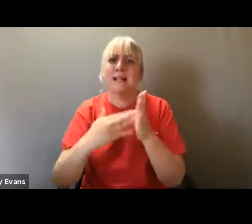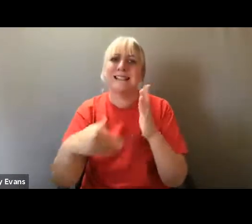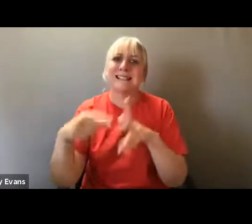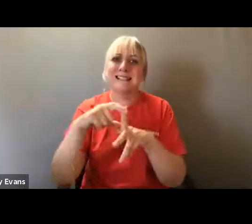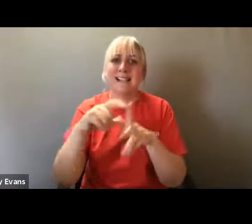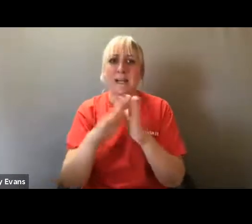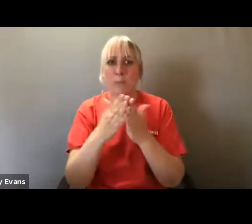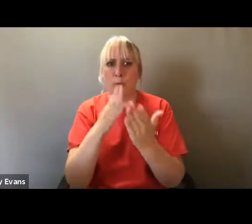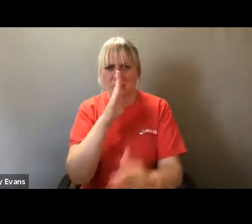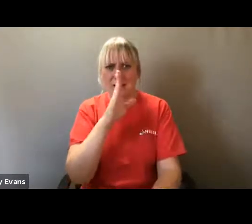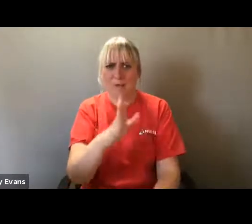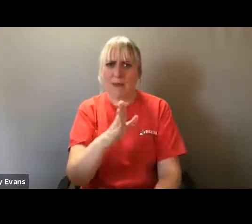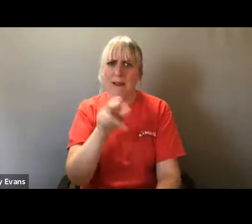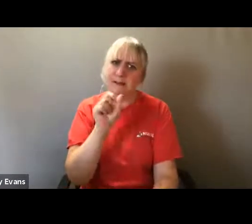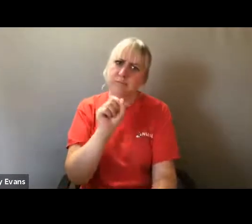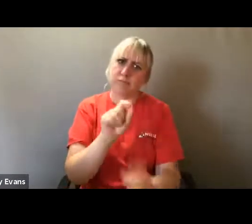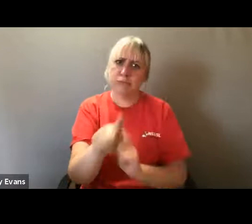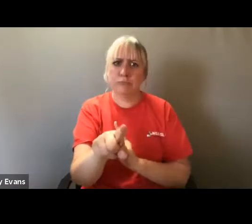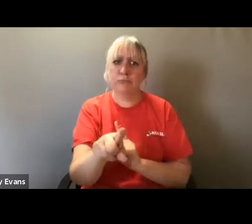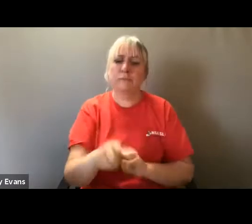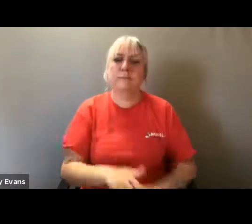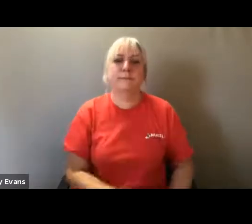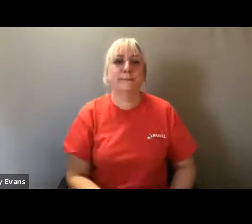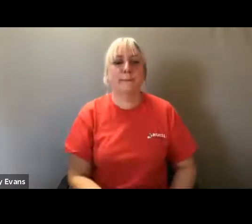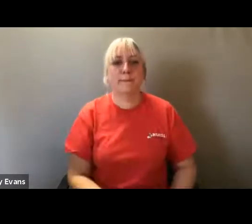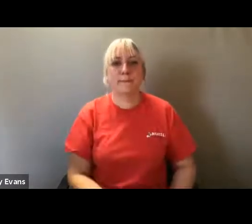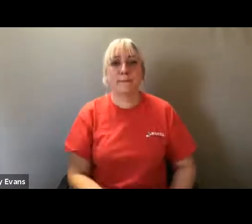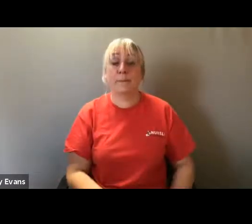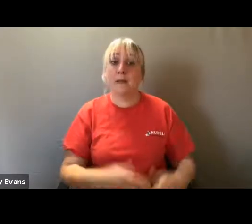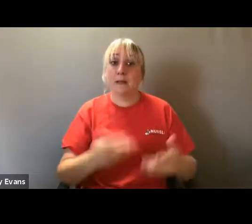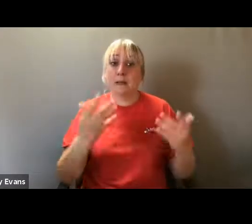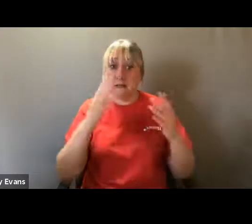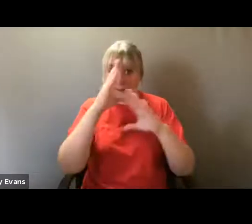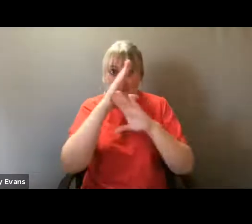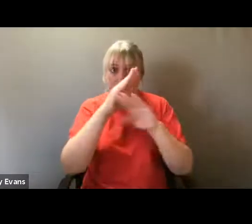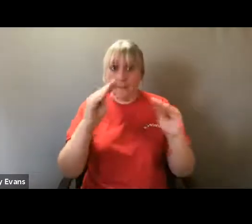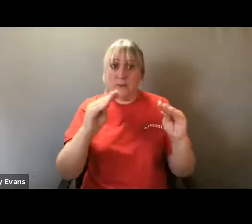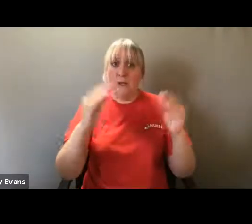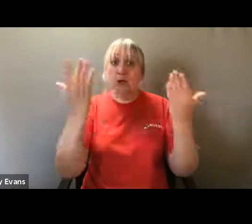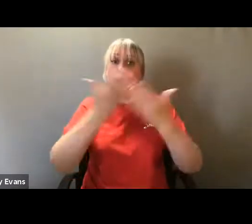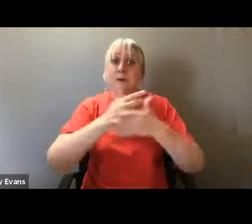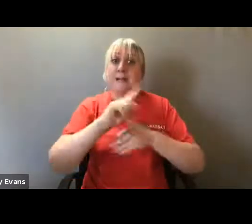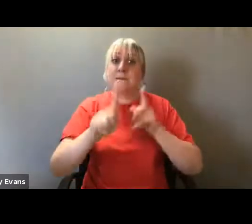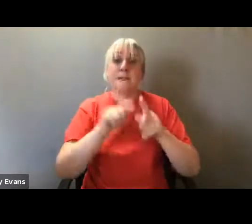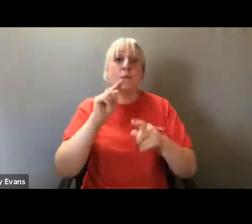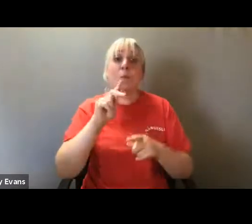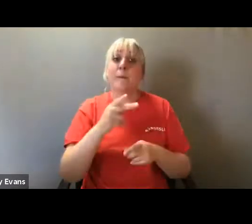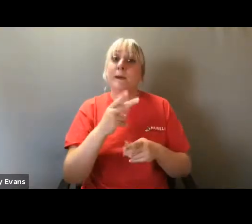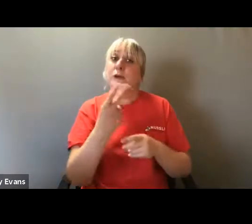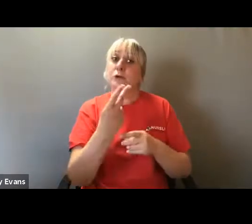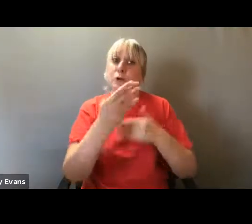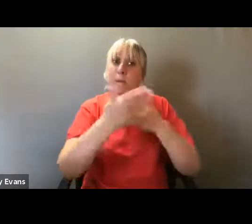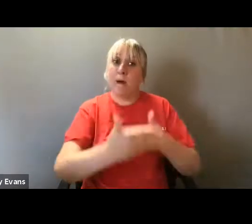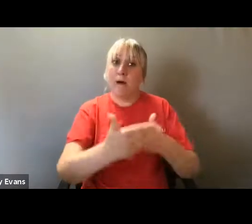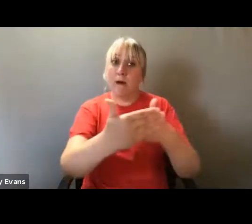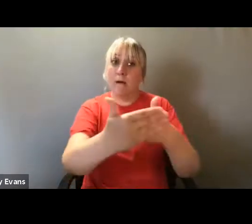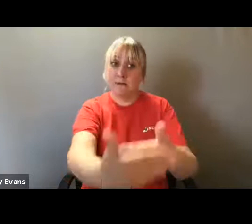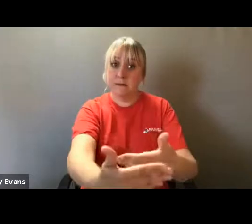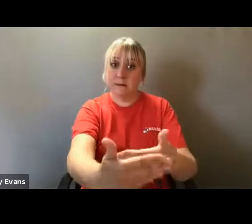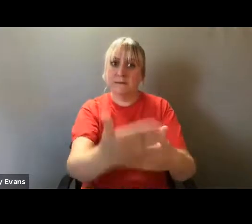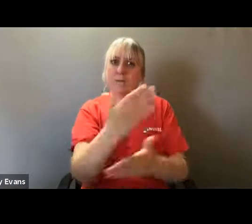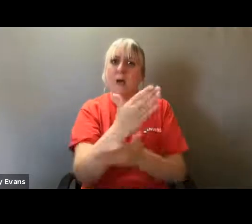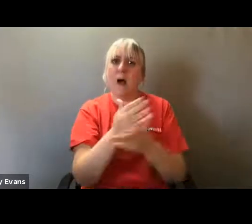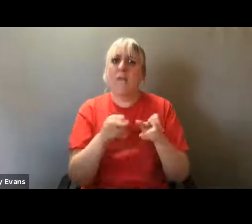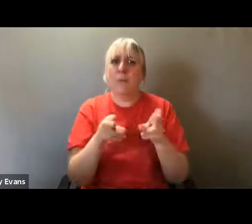So tonight's meeting is going to be in two parts. We're going to have an access break halfway through, and we should